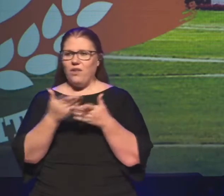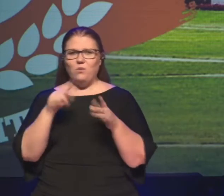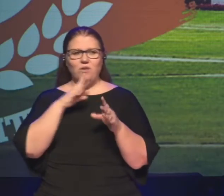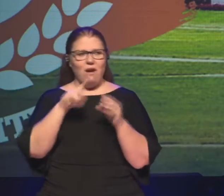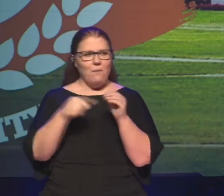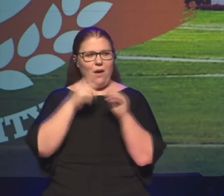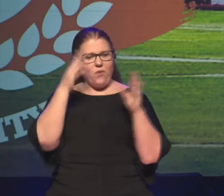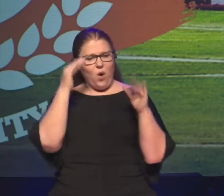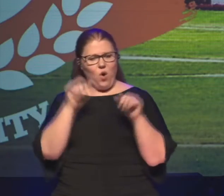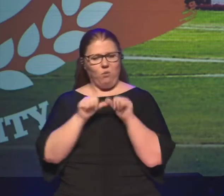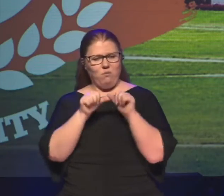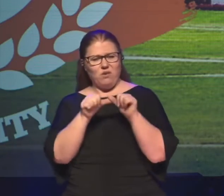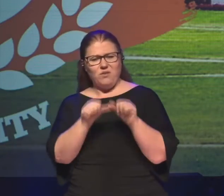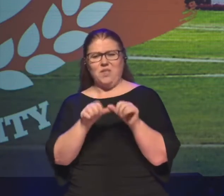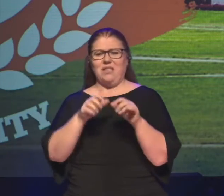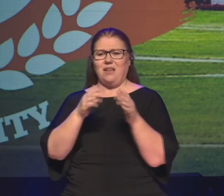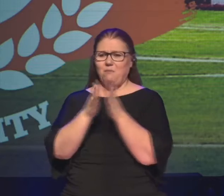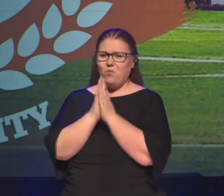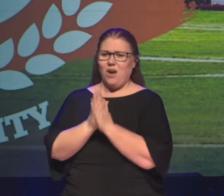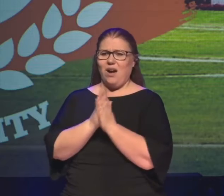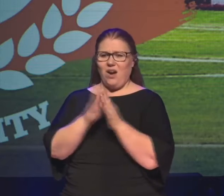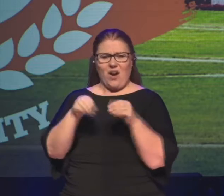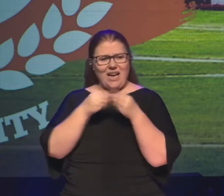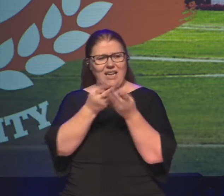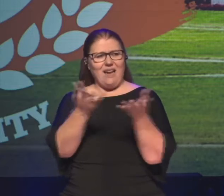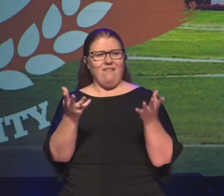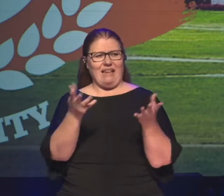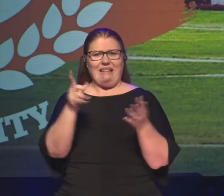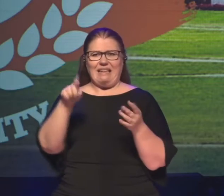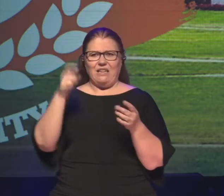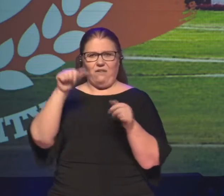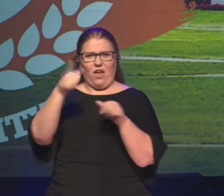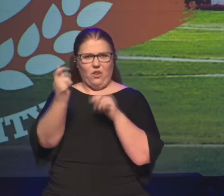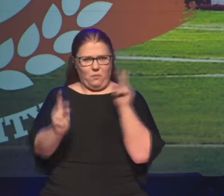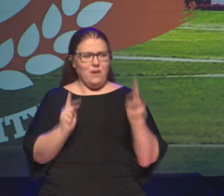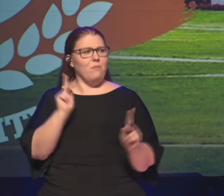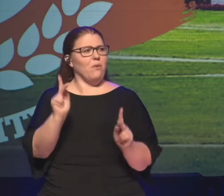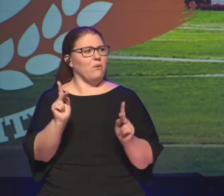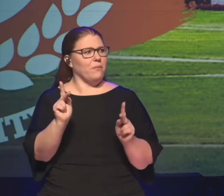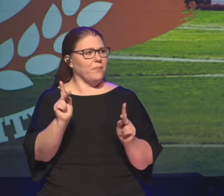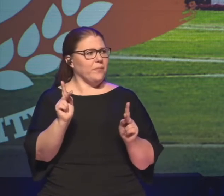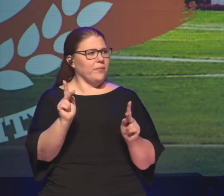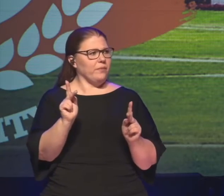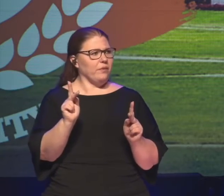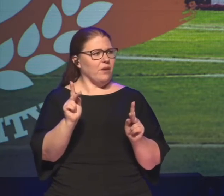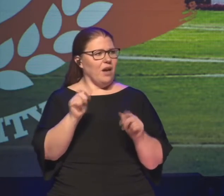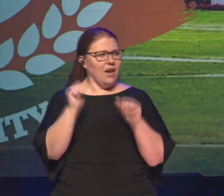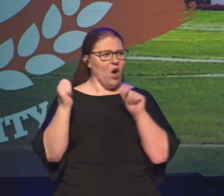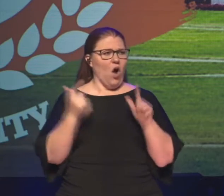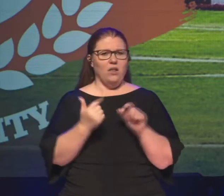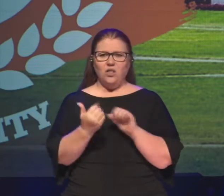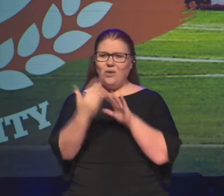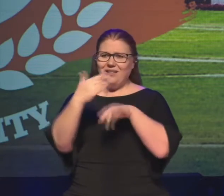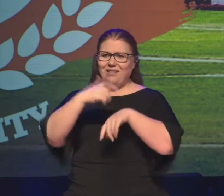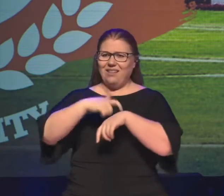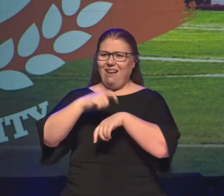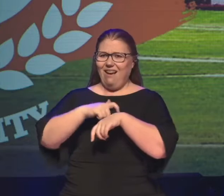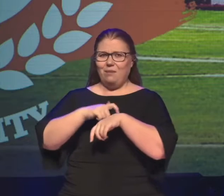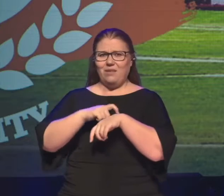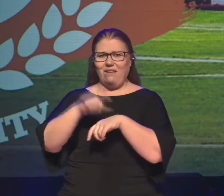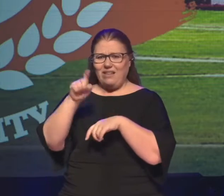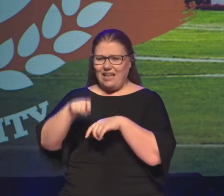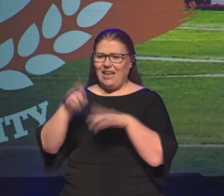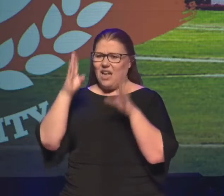and perseverance and prayer and meeting the needs of others, it all speaks to times and experiences of trouble in our life and needing to